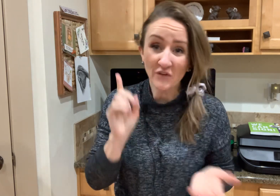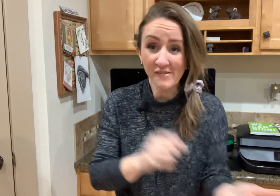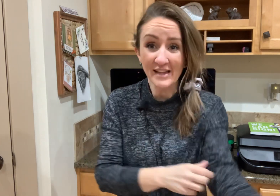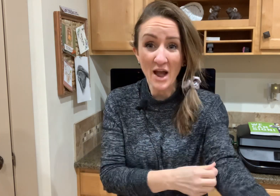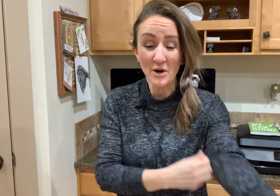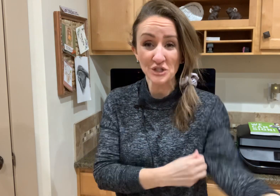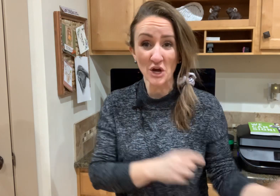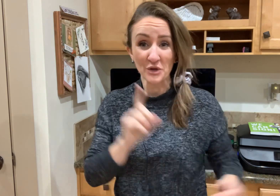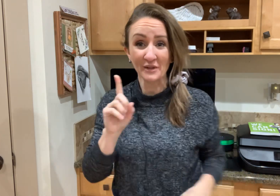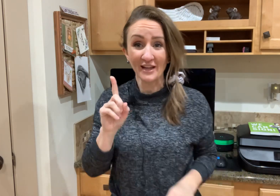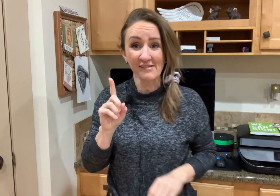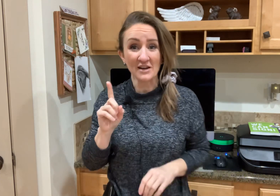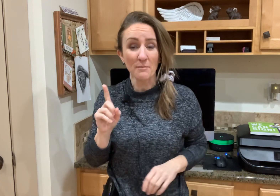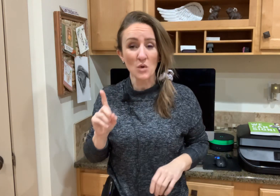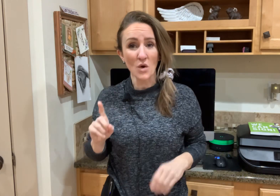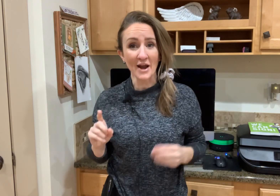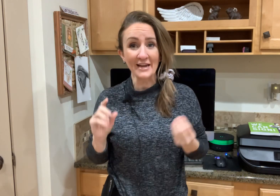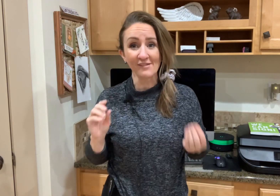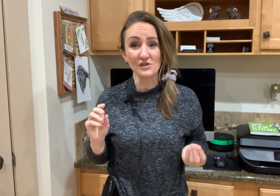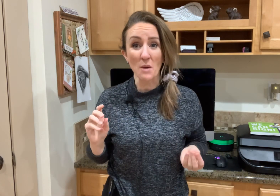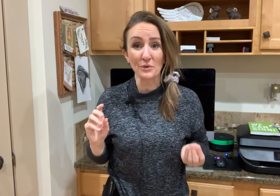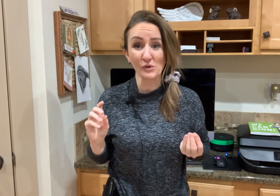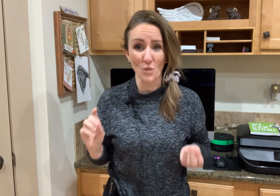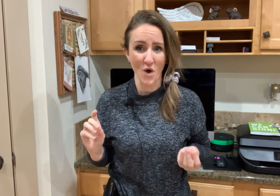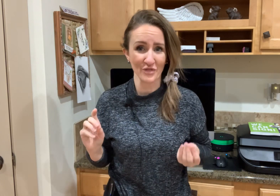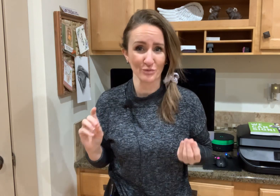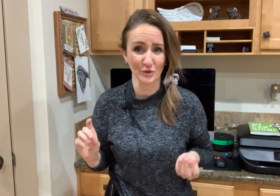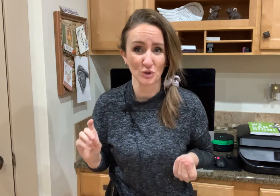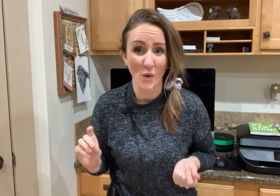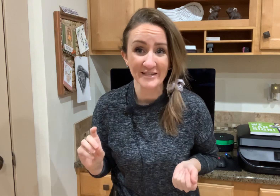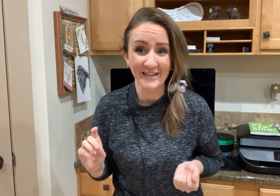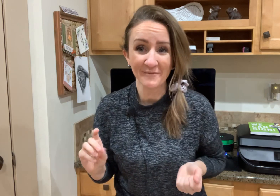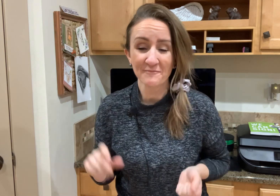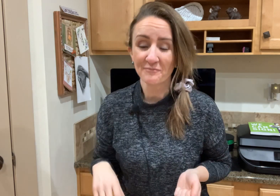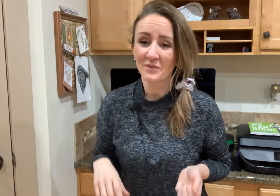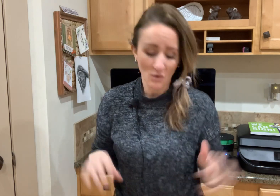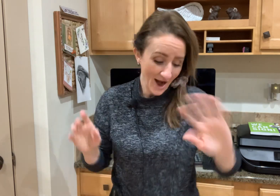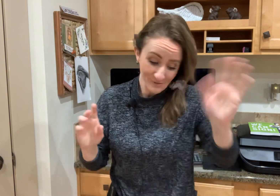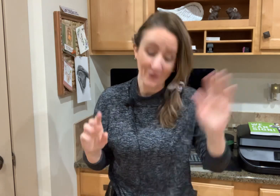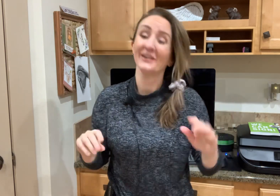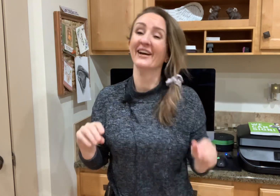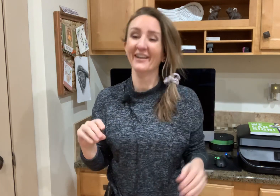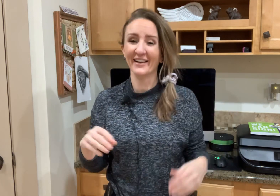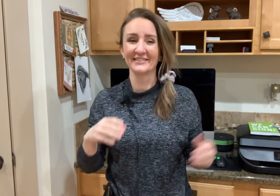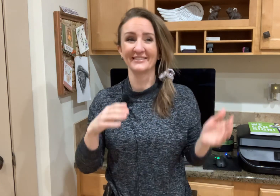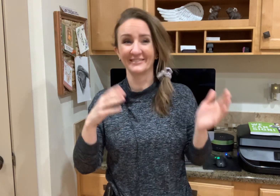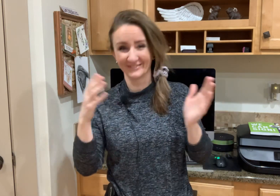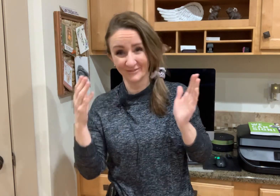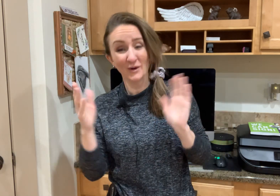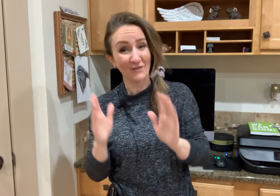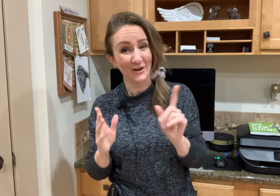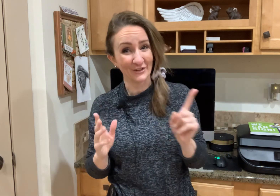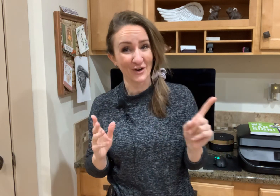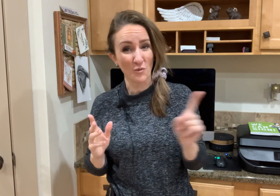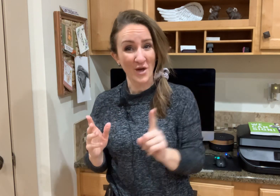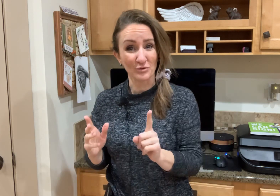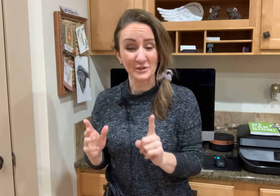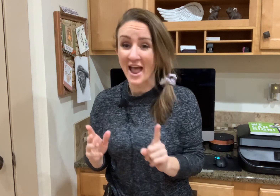thing I want to show you in lesson number 1 is numbers 1 through 20. Or I'm sorry, we've already learned 1 through 10, so we're